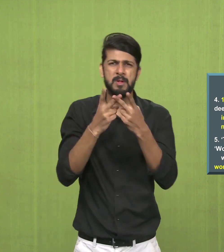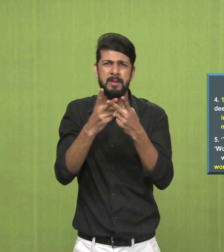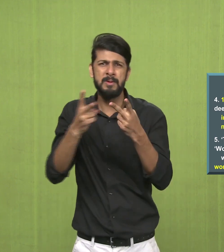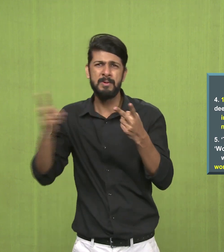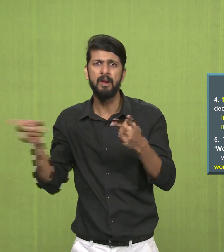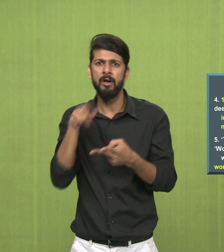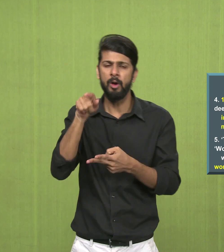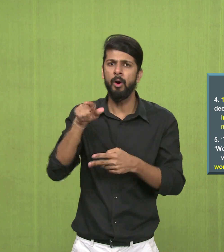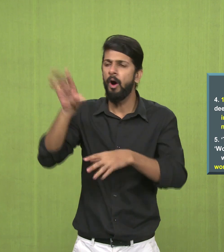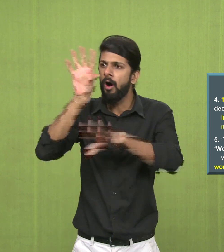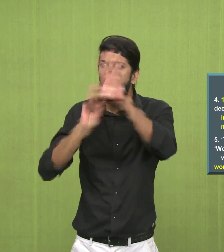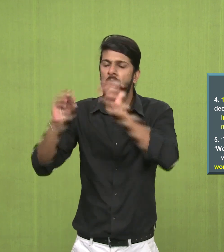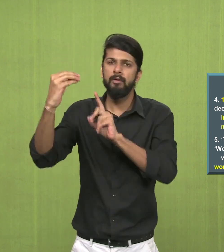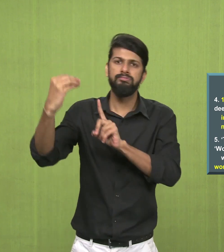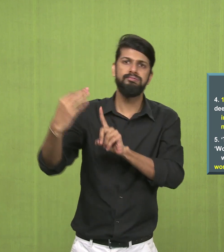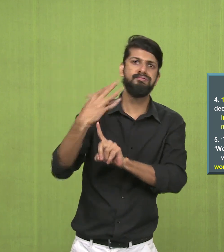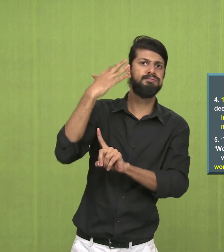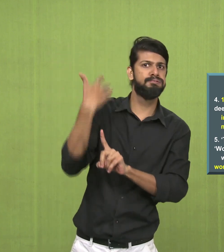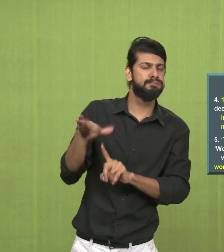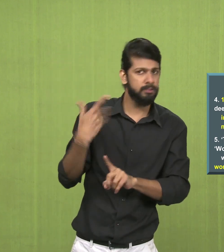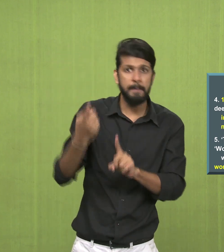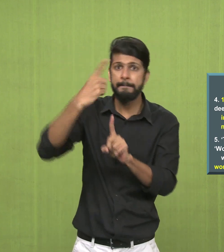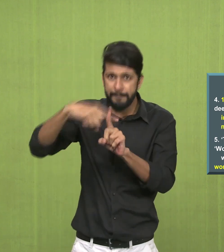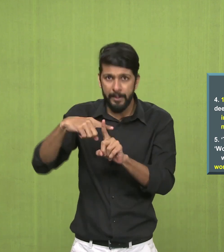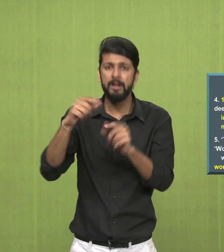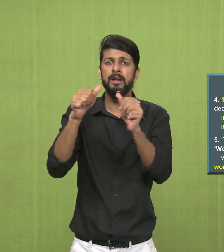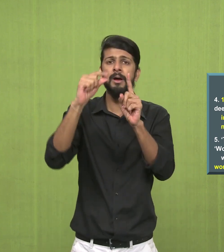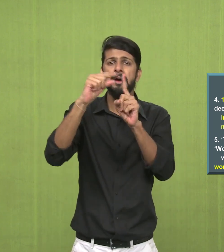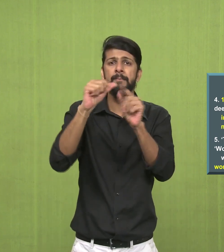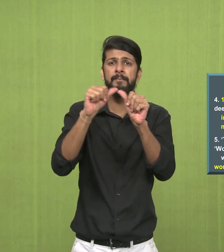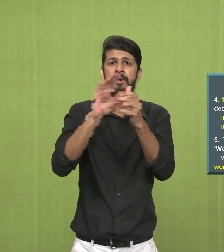miniatures and the Pahadi miniatures.